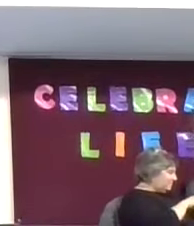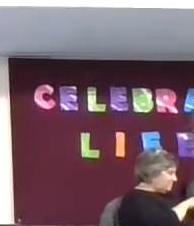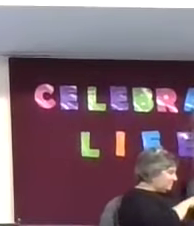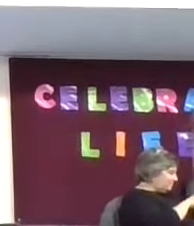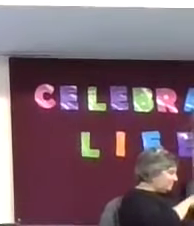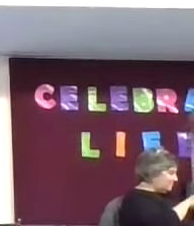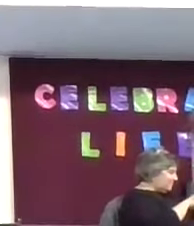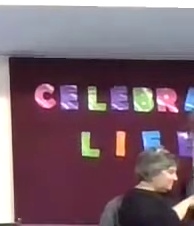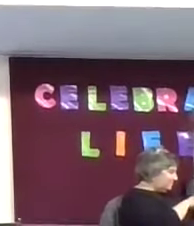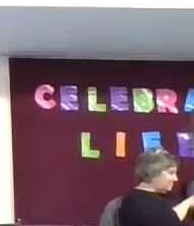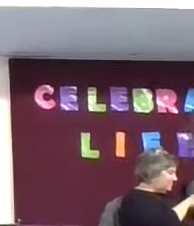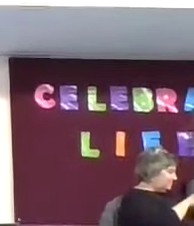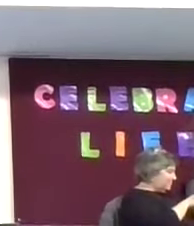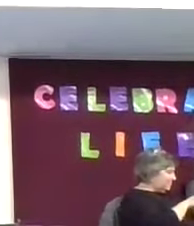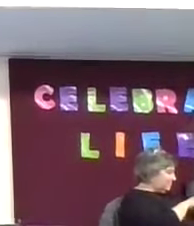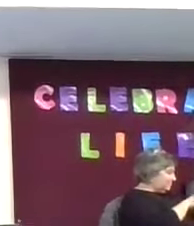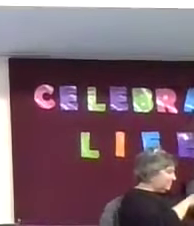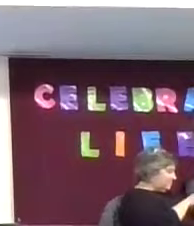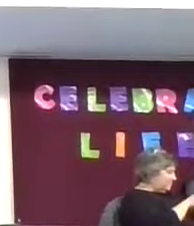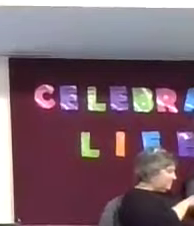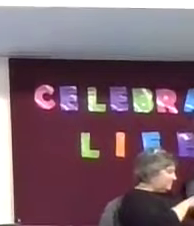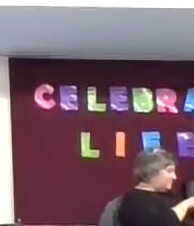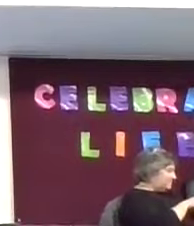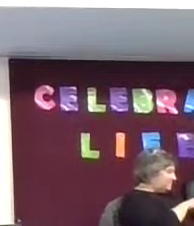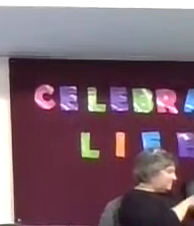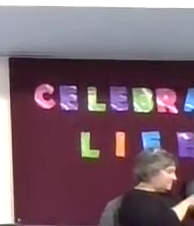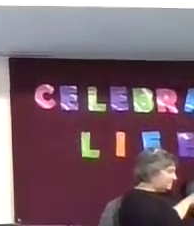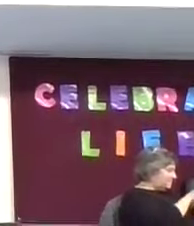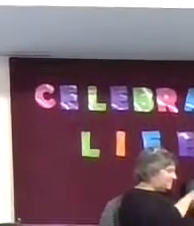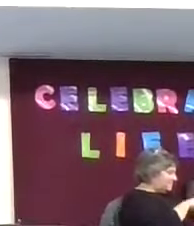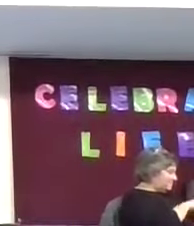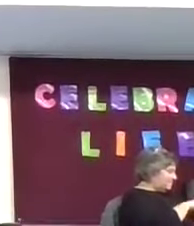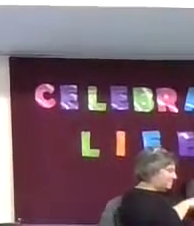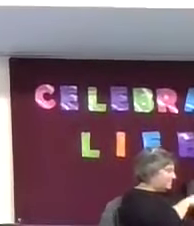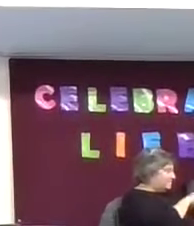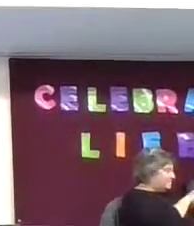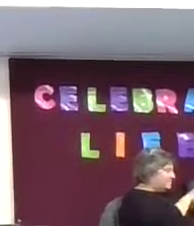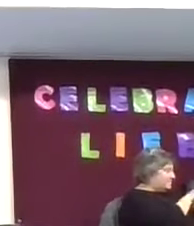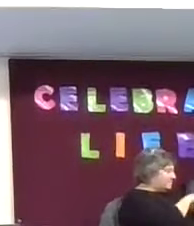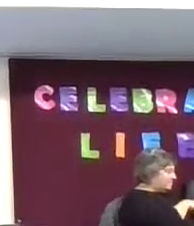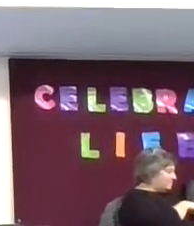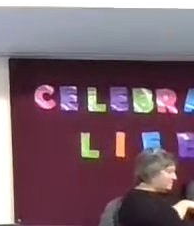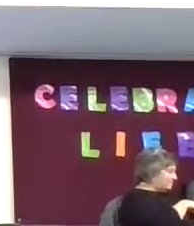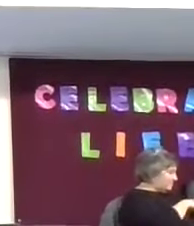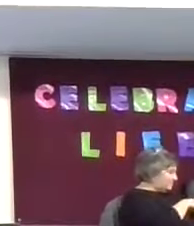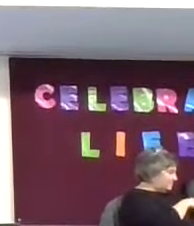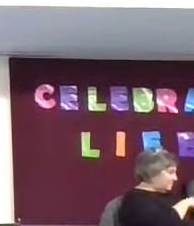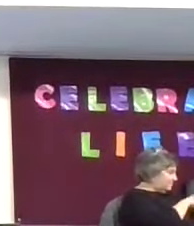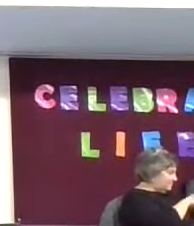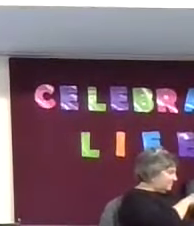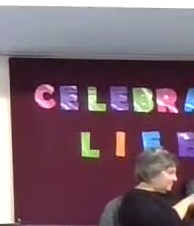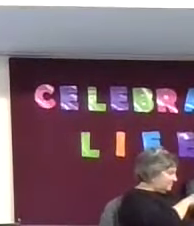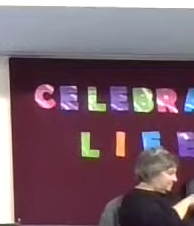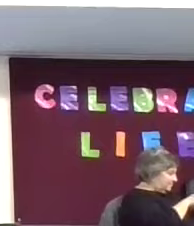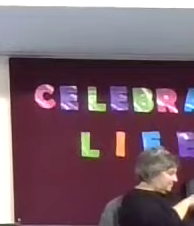Oh, not there. So what name are we looking for? Nick Langworthy.